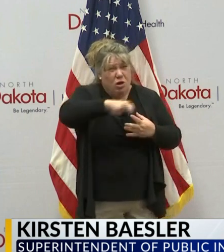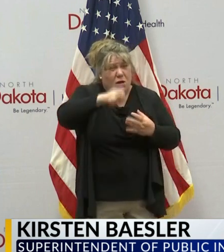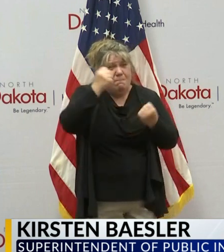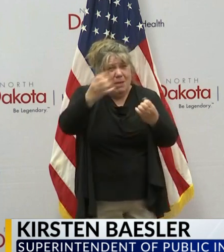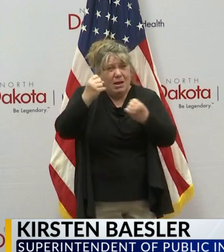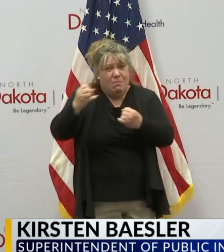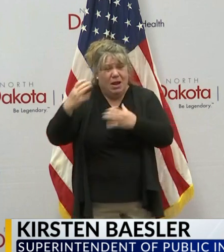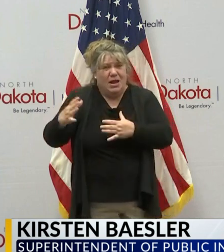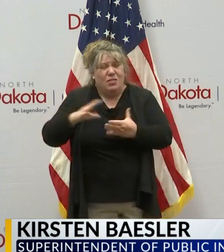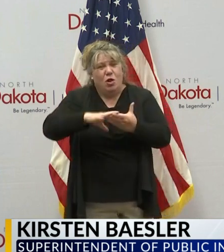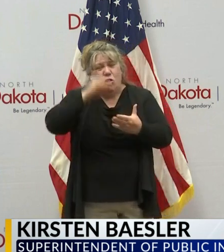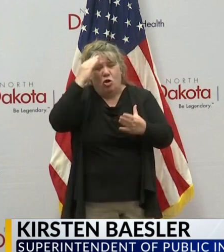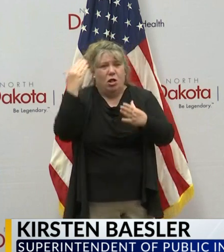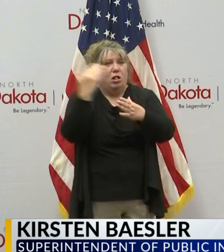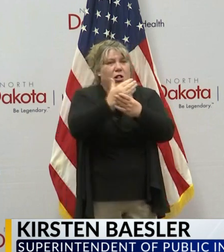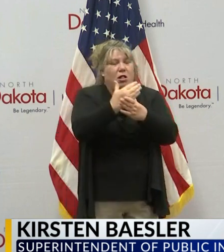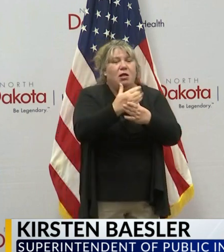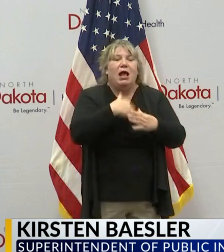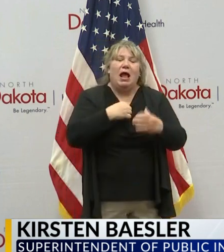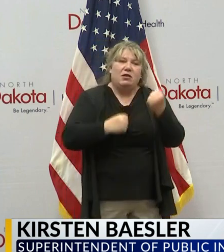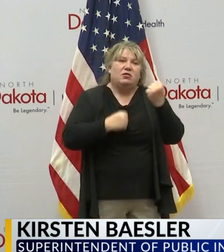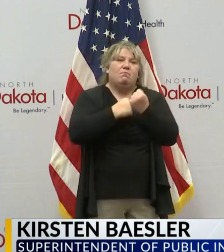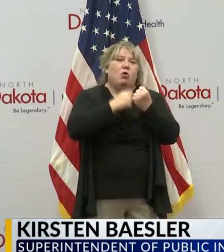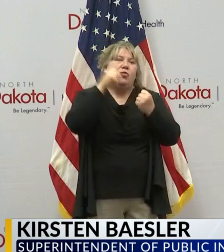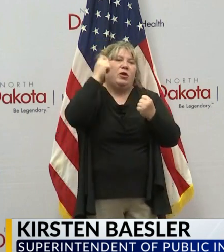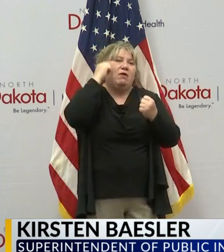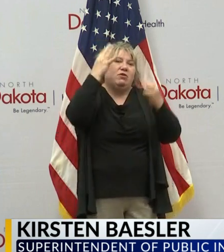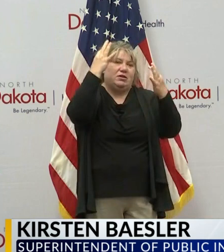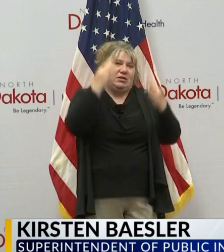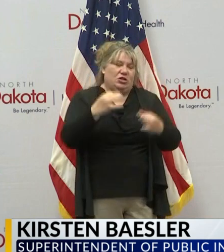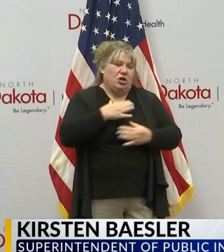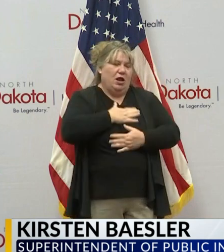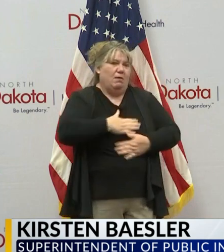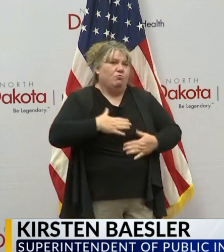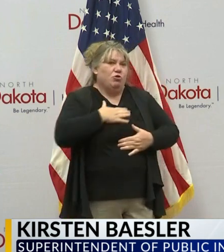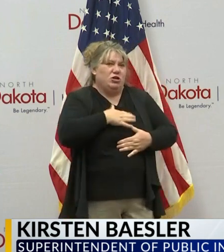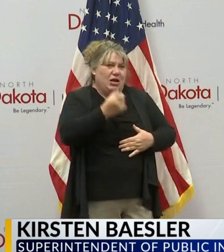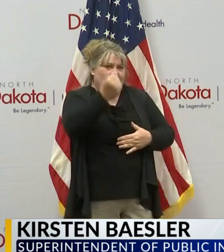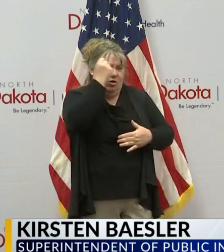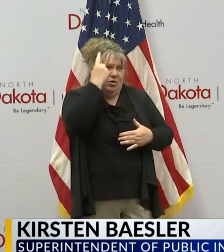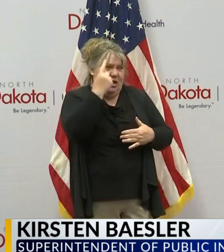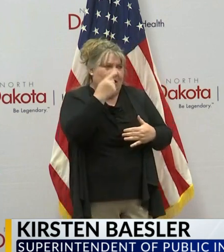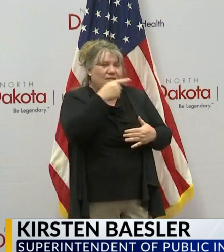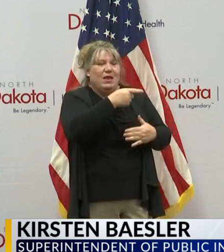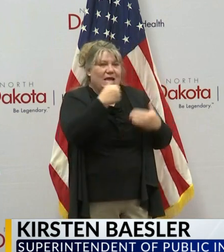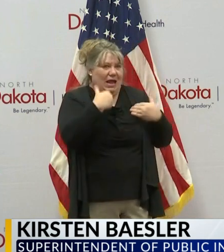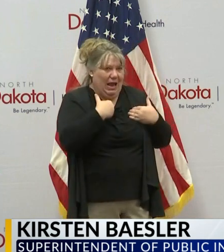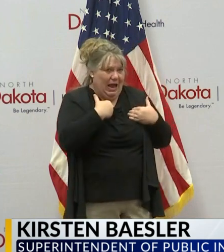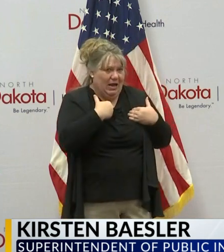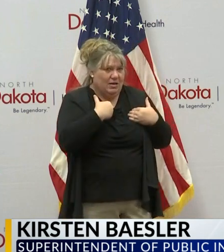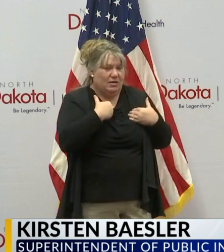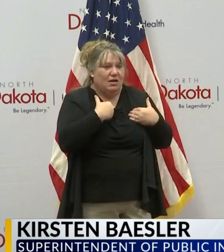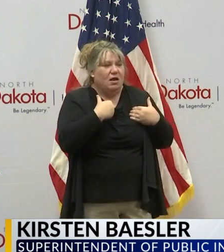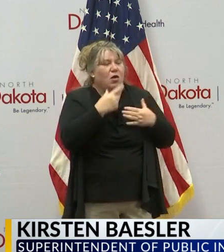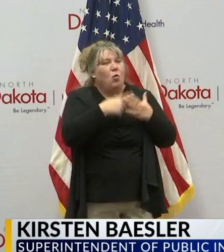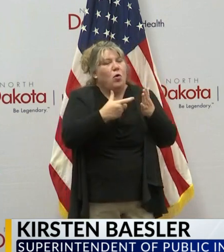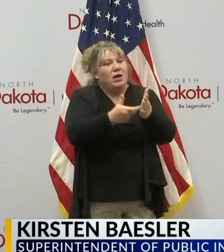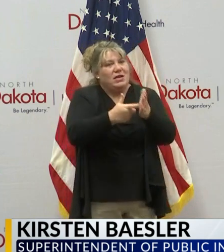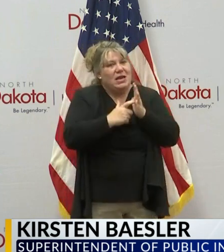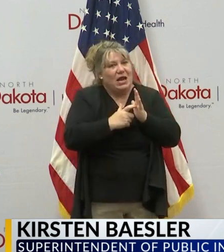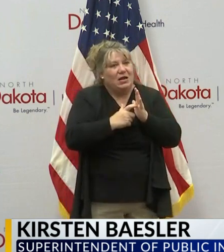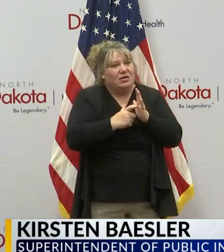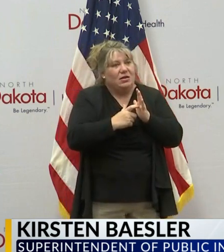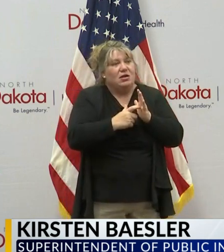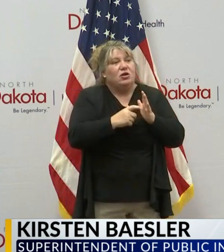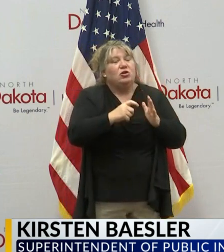so with that, I am supportive of the governor's decision. I appreciate the understanding that he has in what it takes to